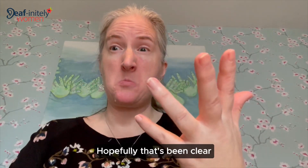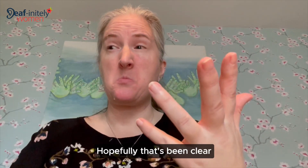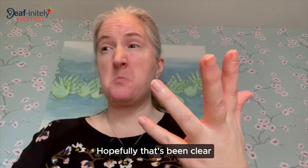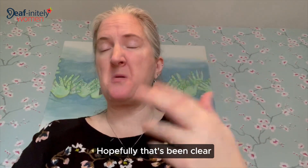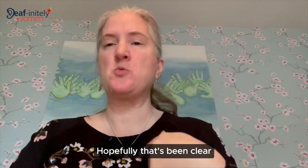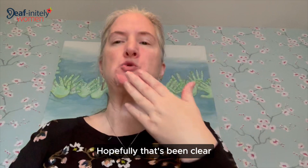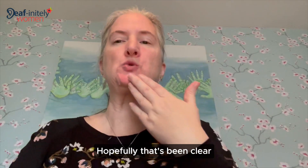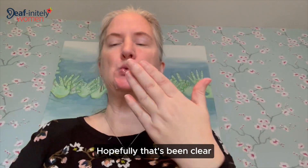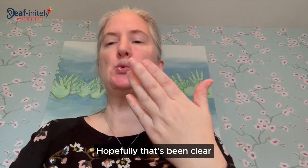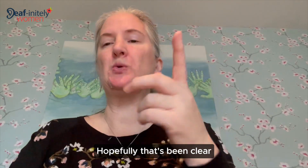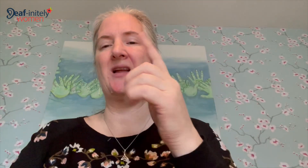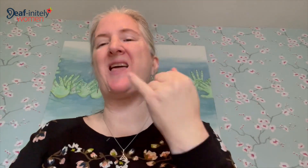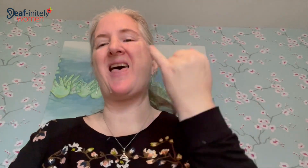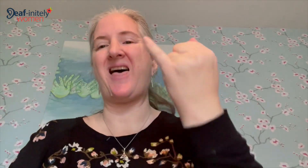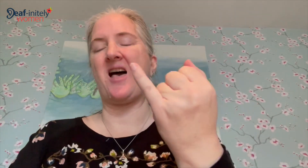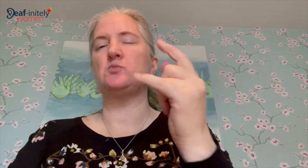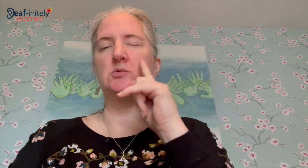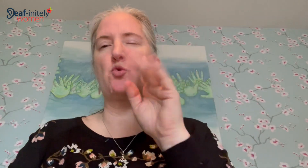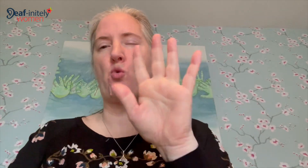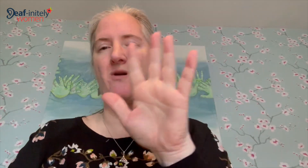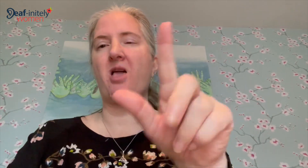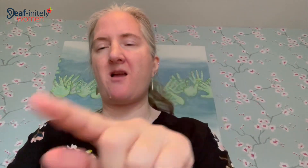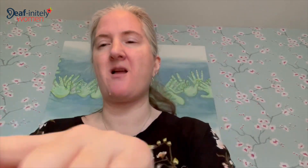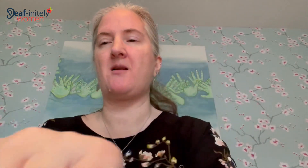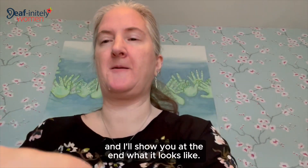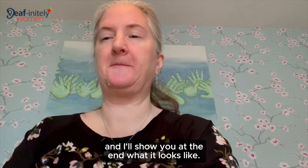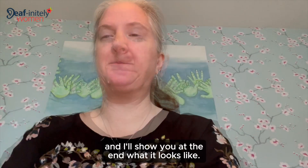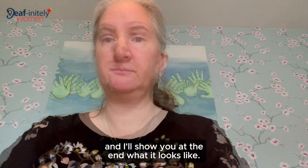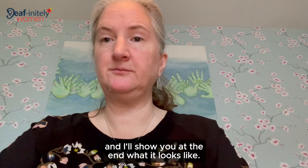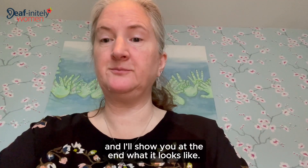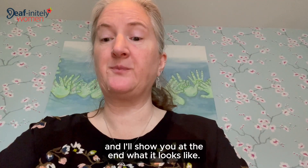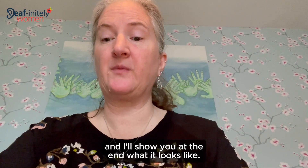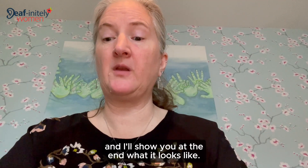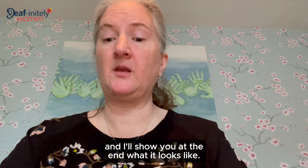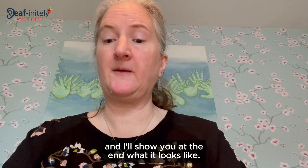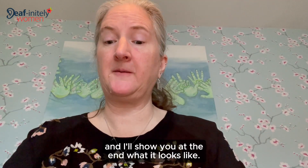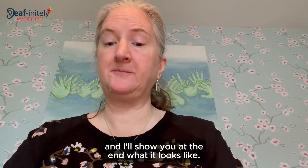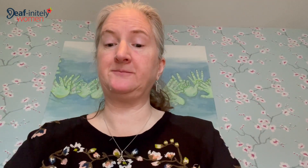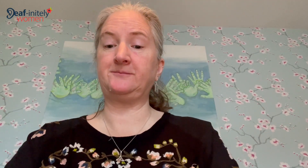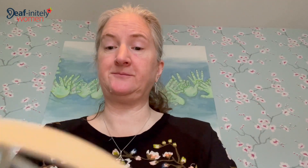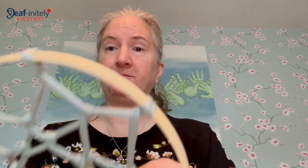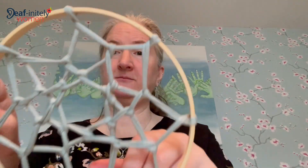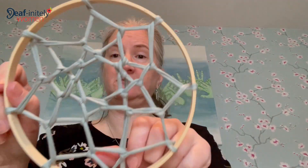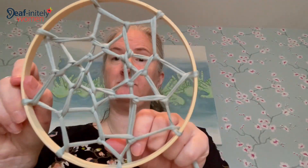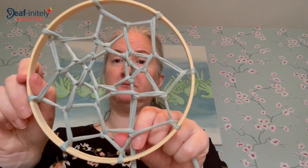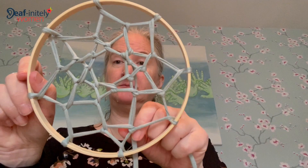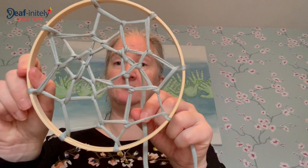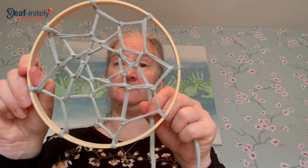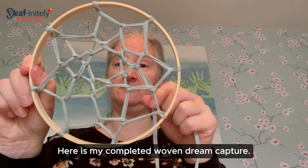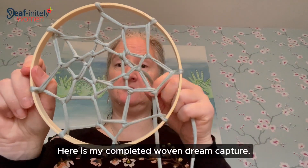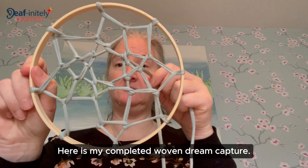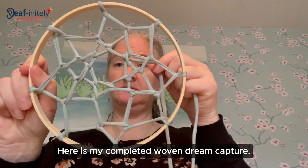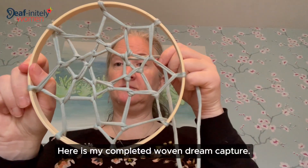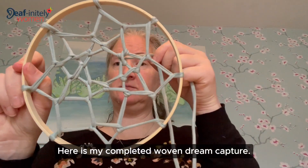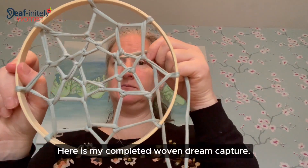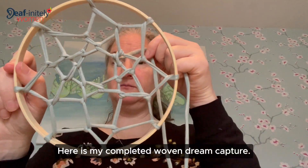Hopefully that's been clear, and I'll show you at the end what it looks like. Here is my